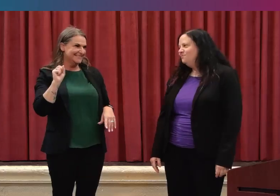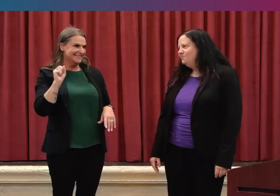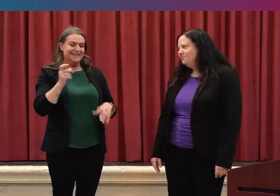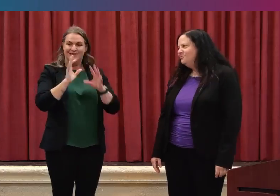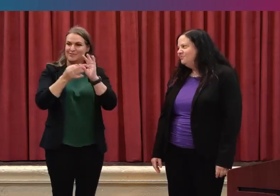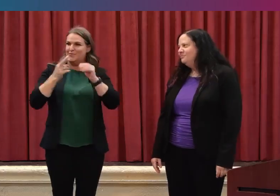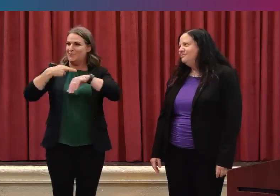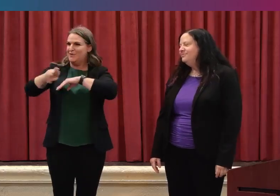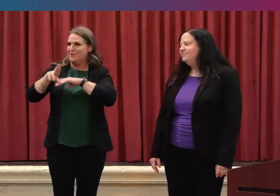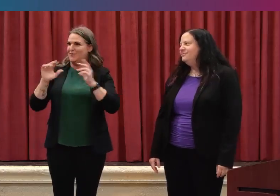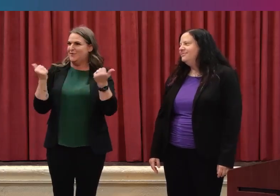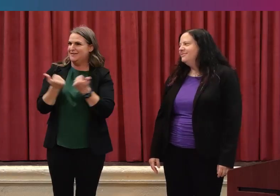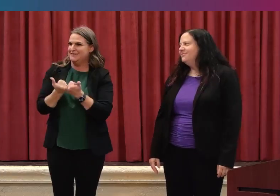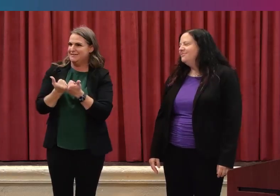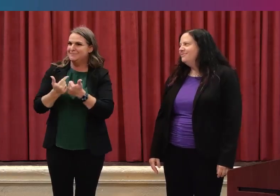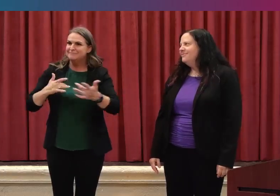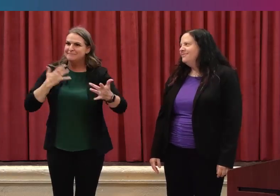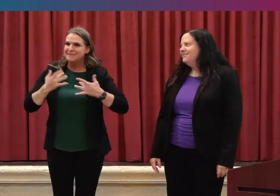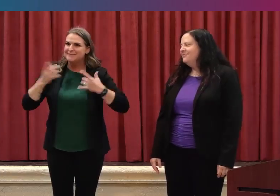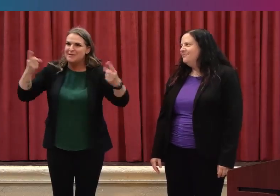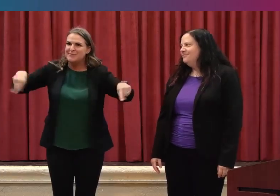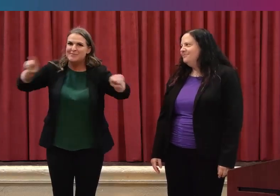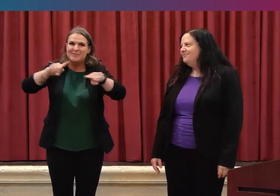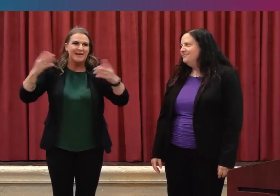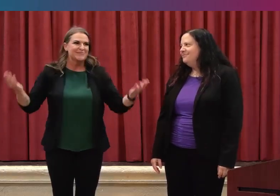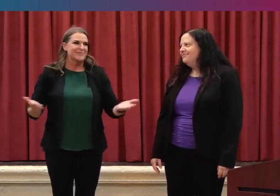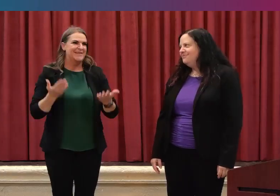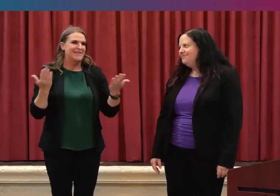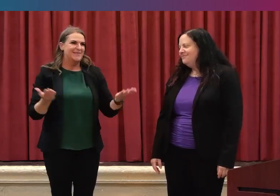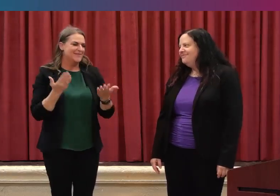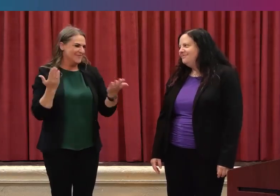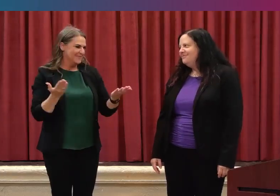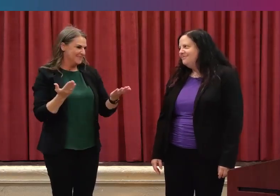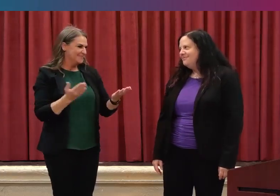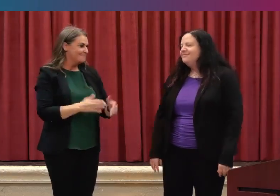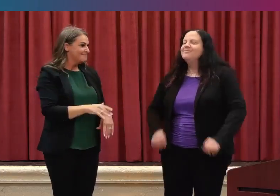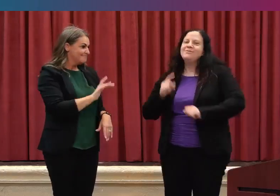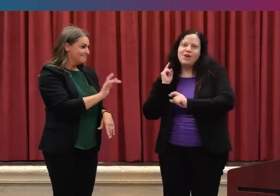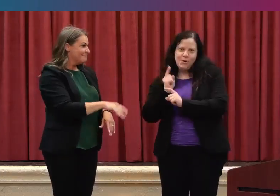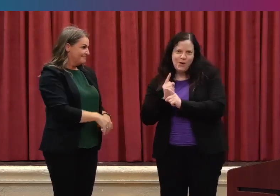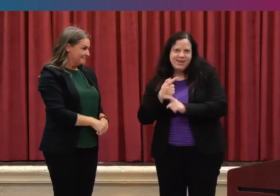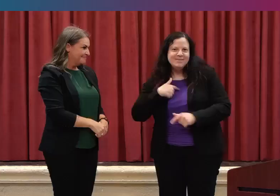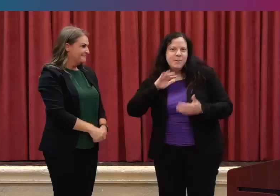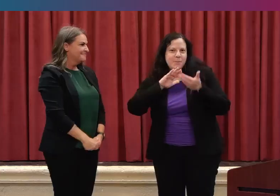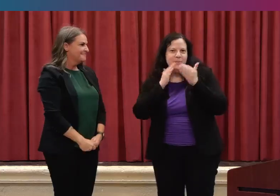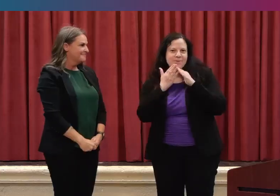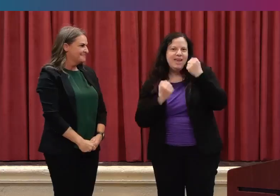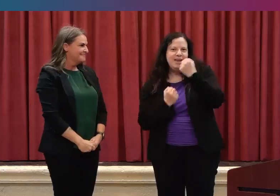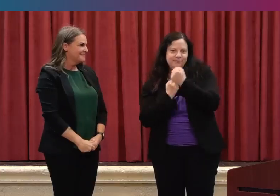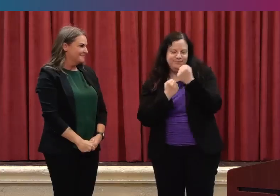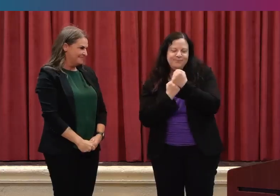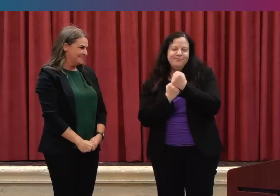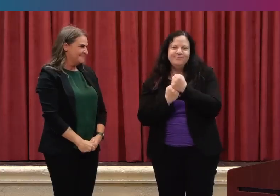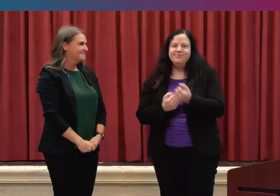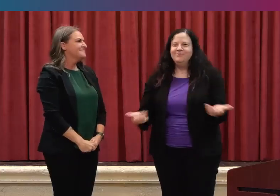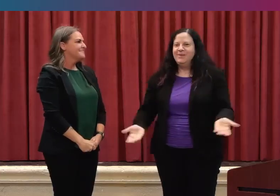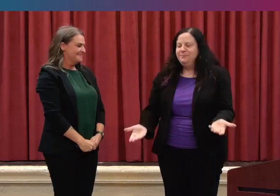LifeSigns. That is an interpreter referral agency. I'm really excited to see you all here today. Right, I'm one of the community